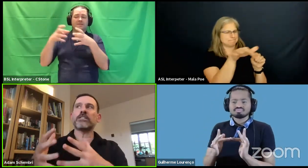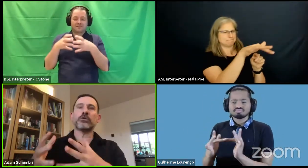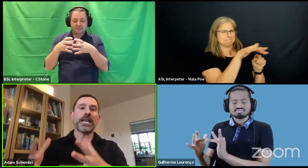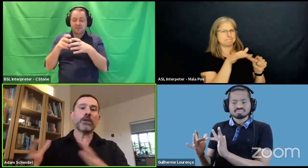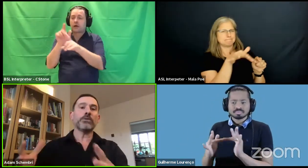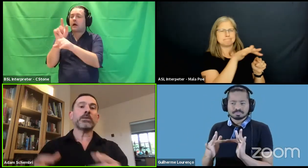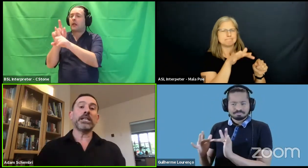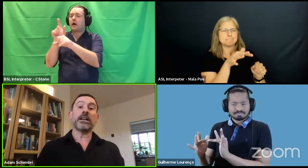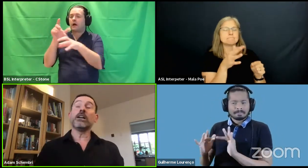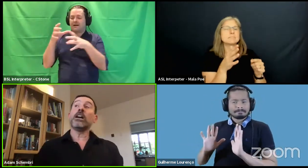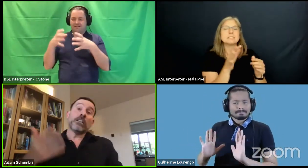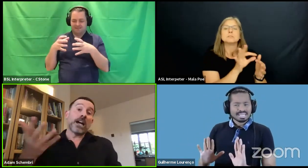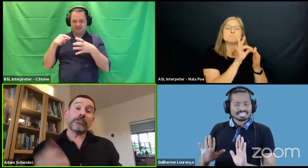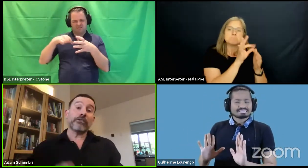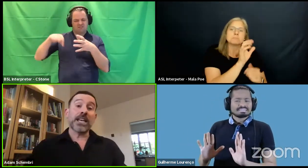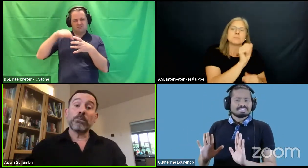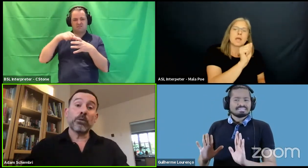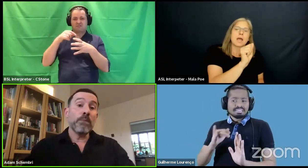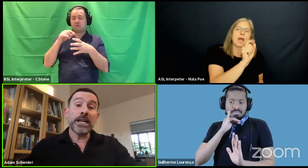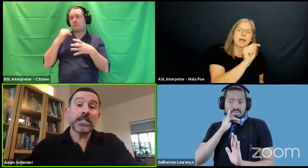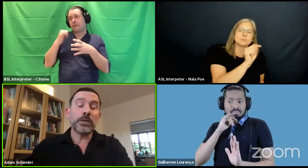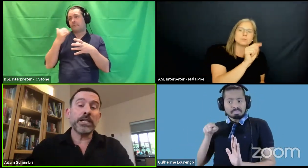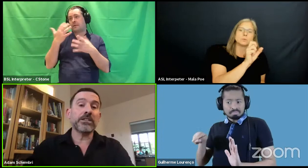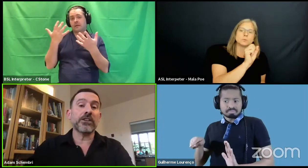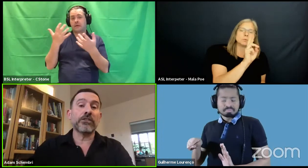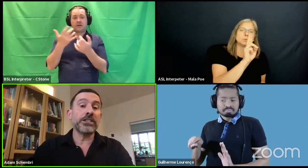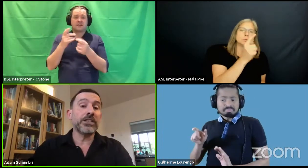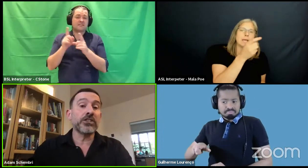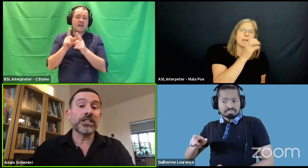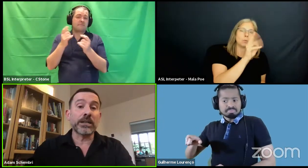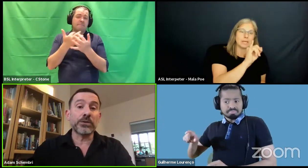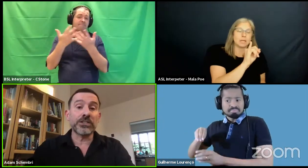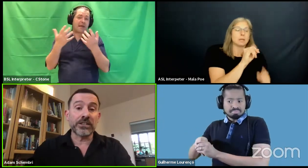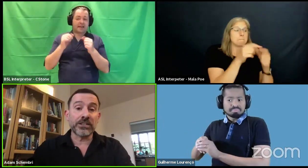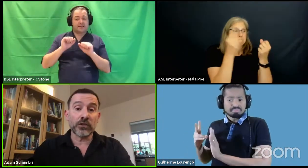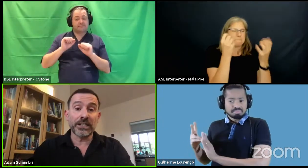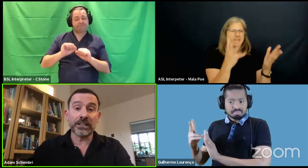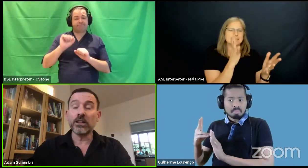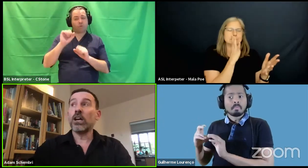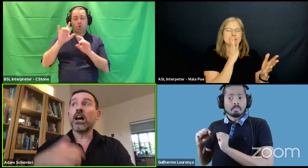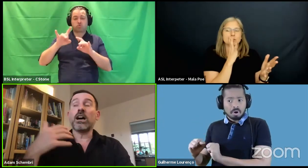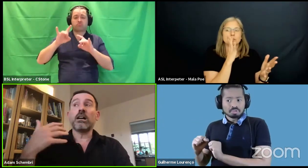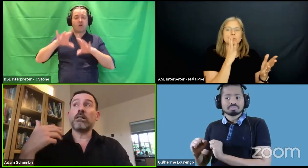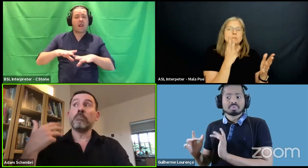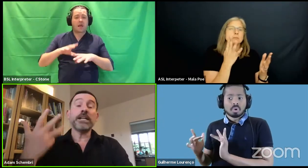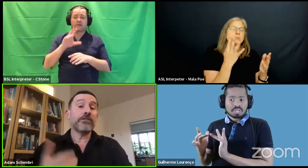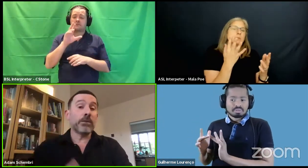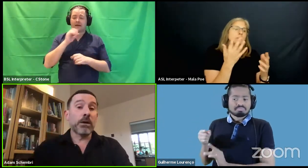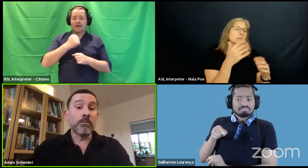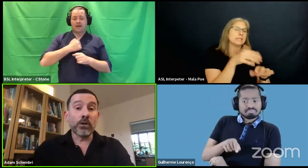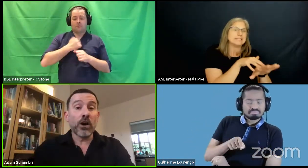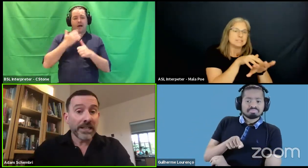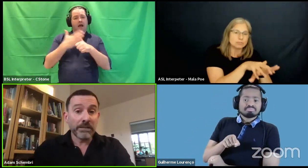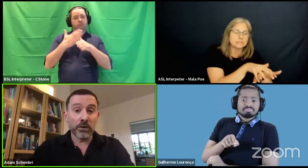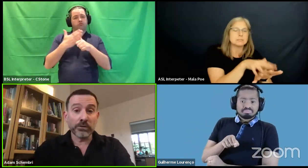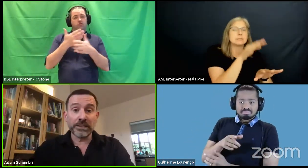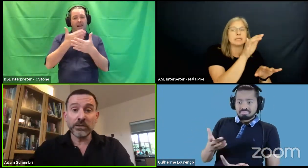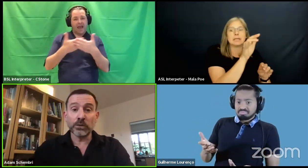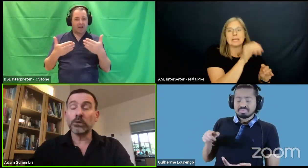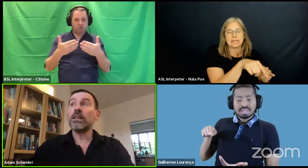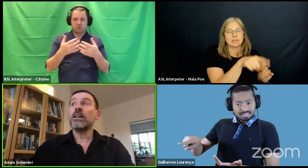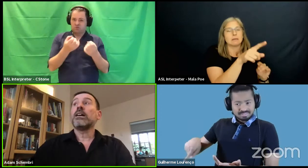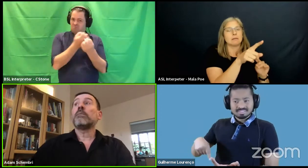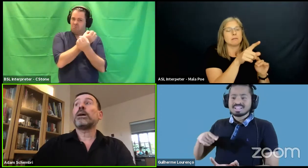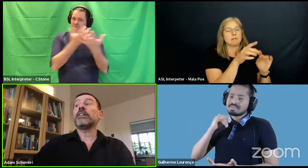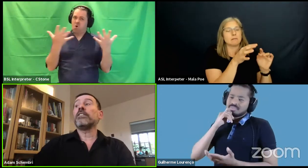an Atsugewi speaker, like for example, many speakers of indigenous languages in Australia, many of them are highly